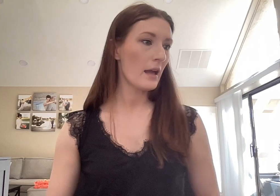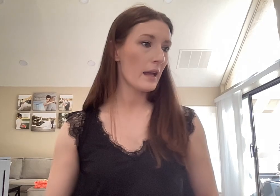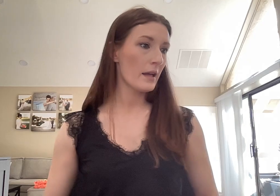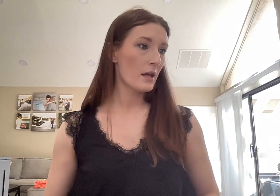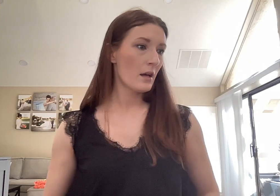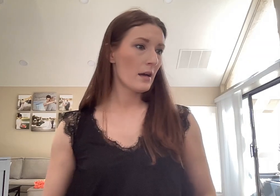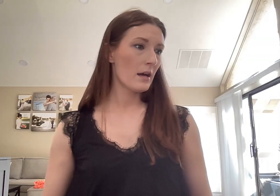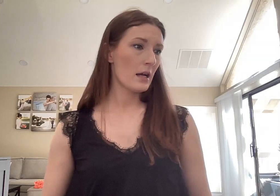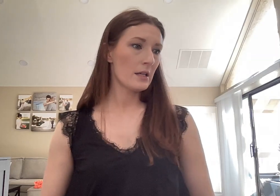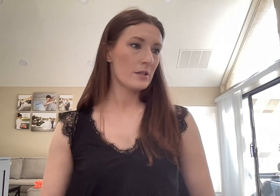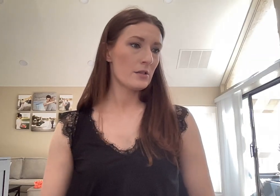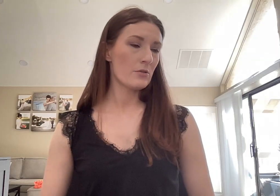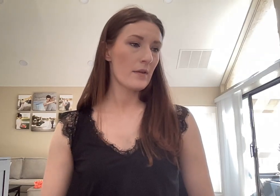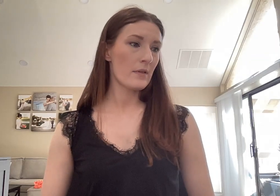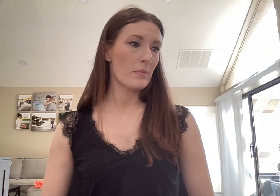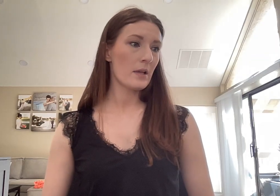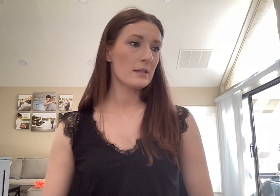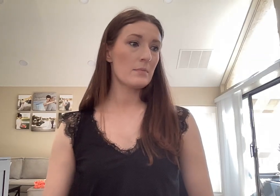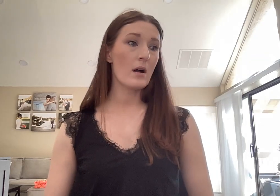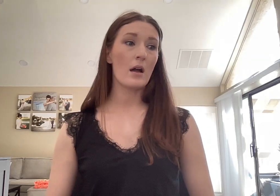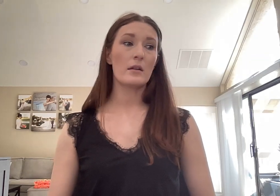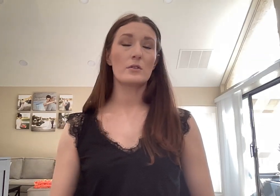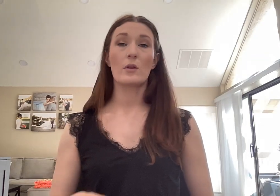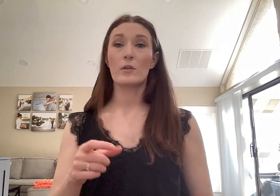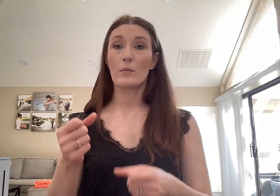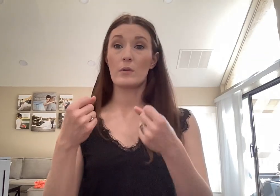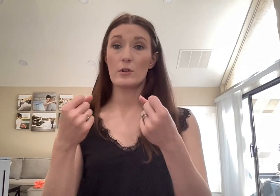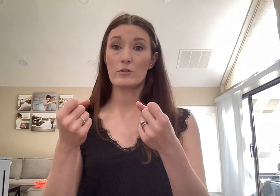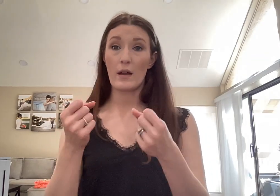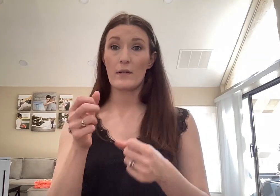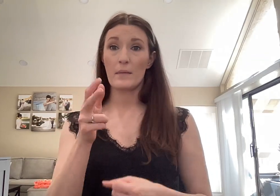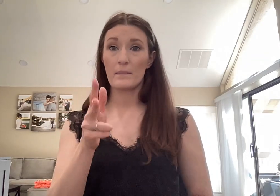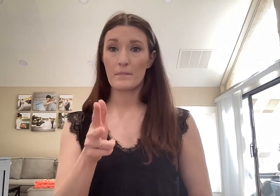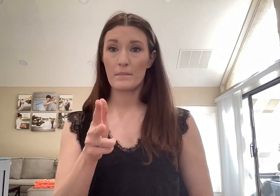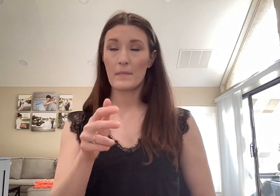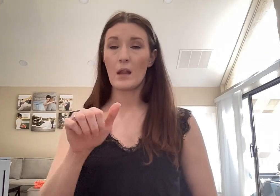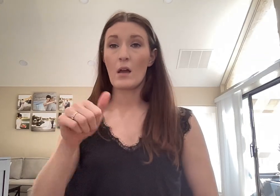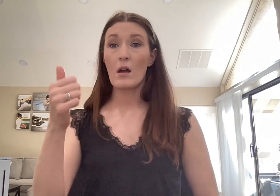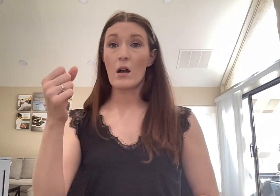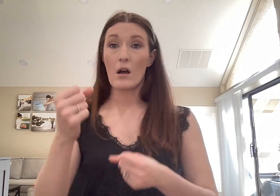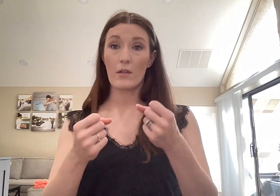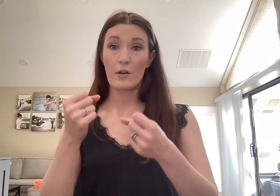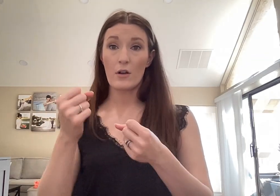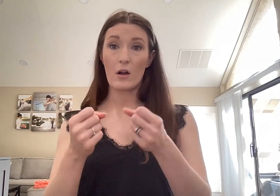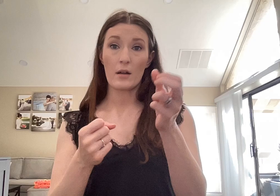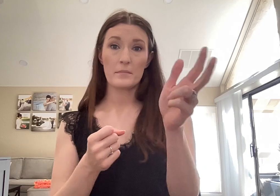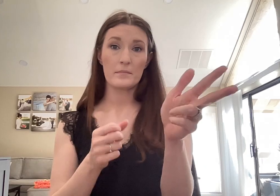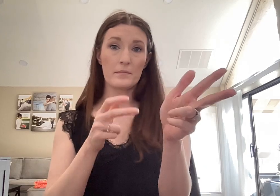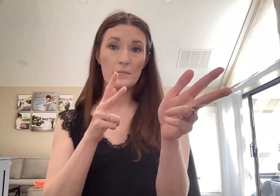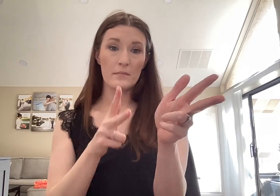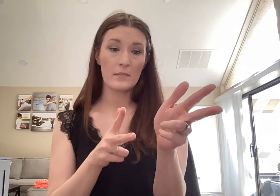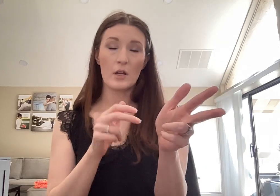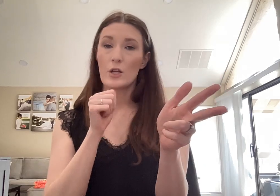Okay. Don't drive in the blind spot. So when you're driving, other car,